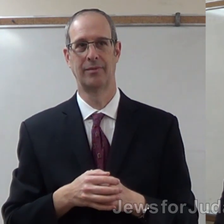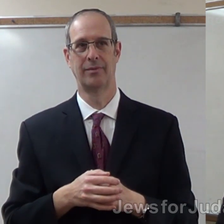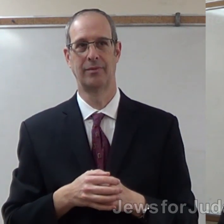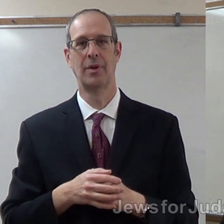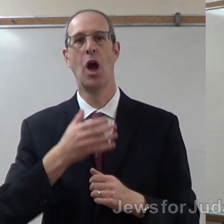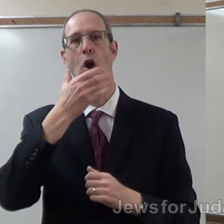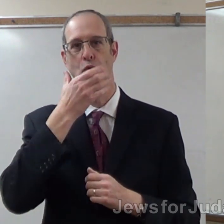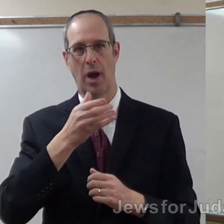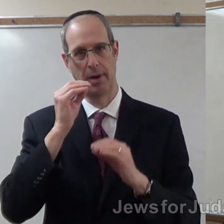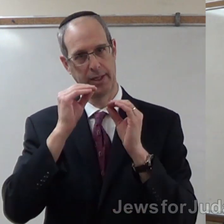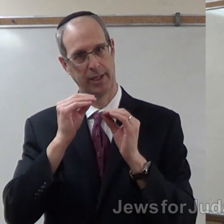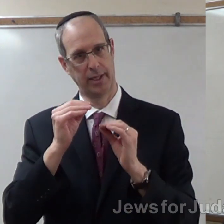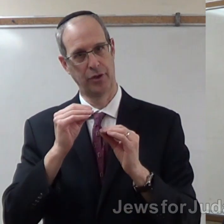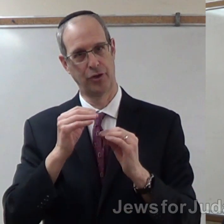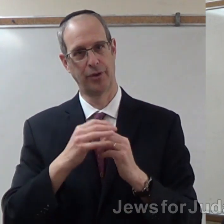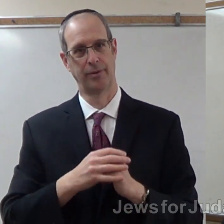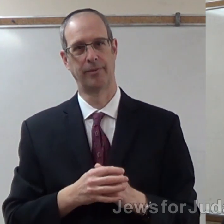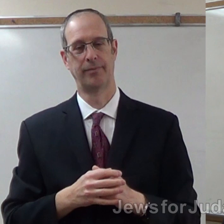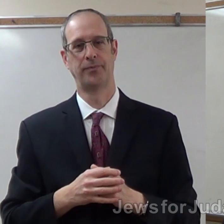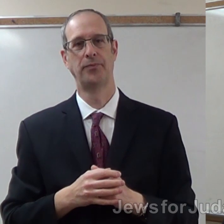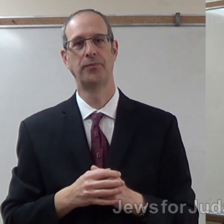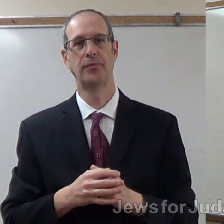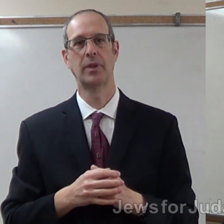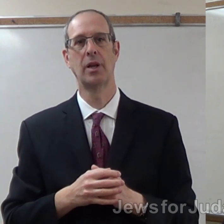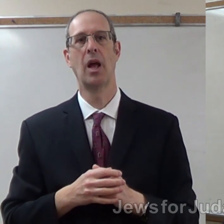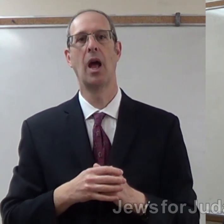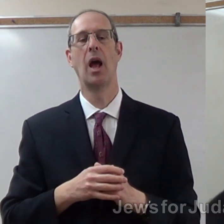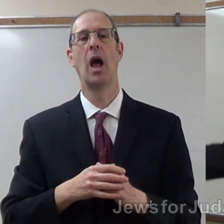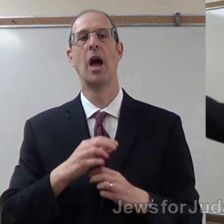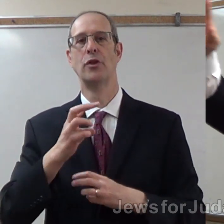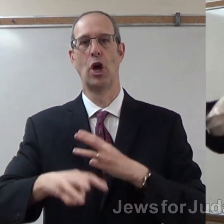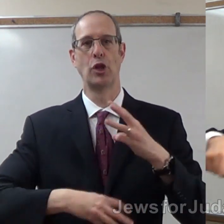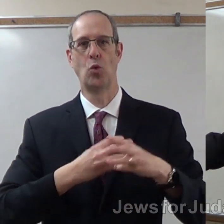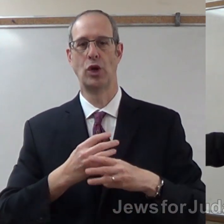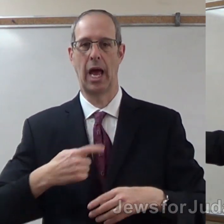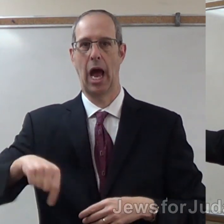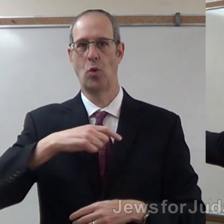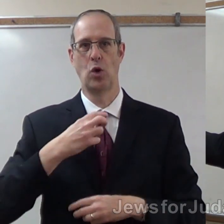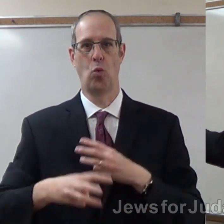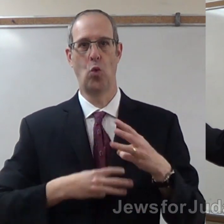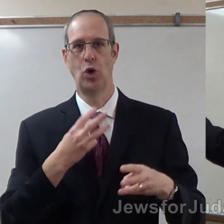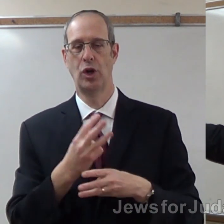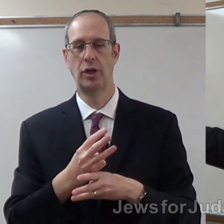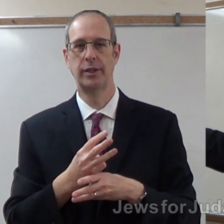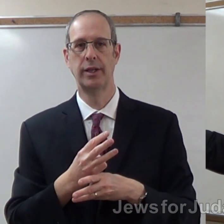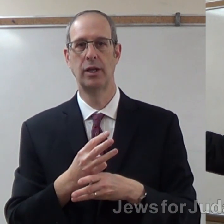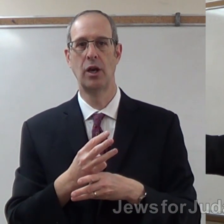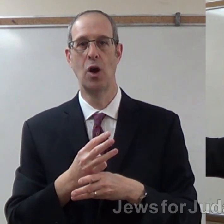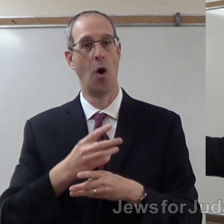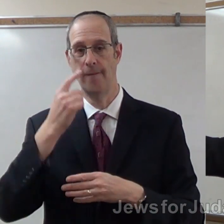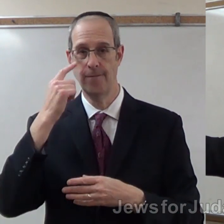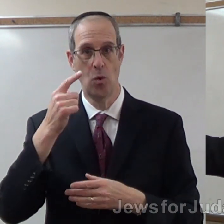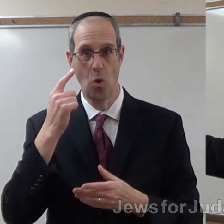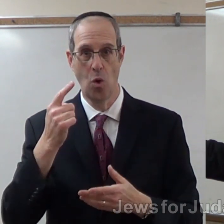The rabbis teach that the world, our world,